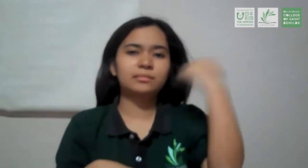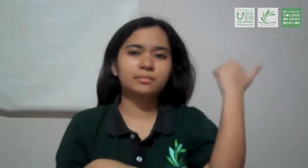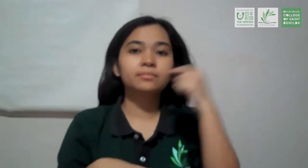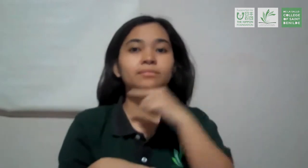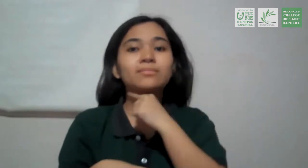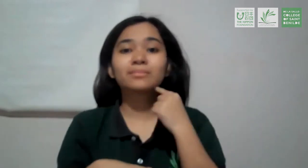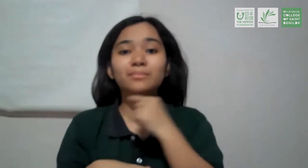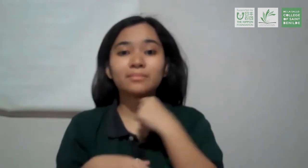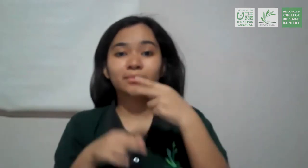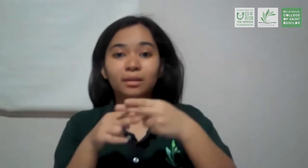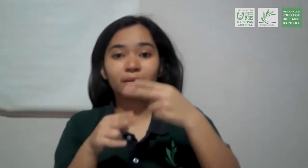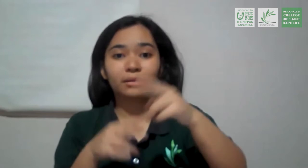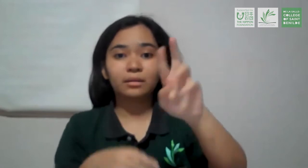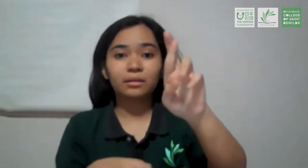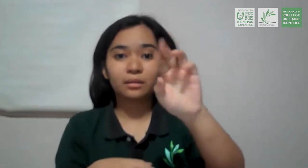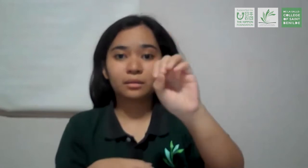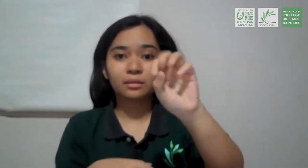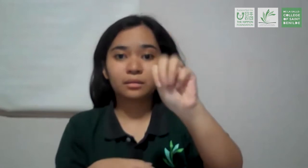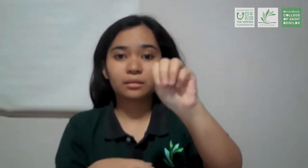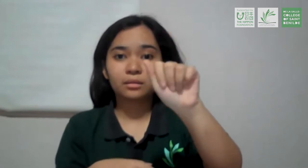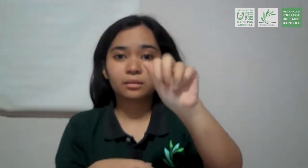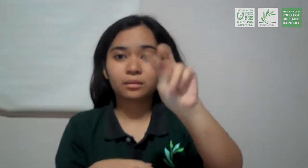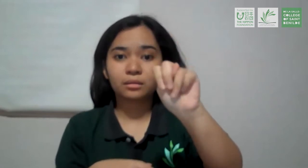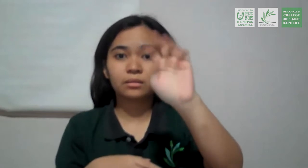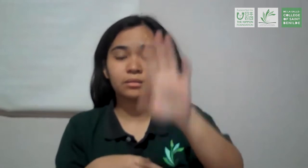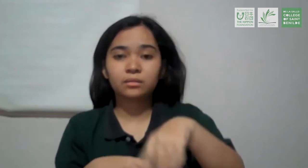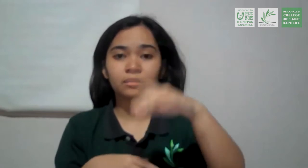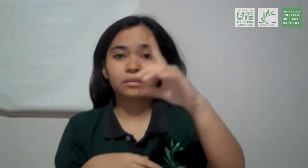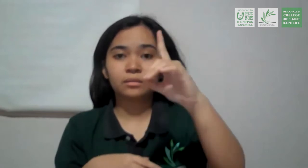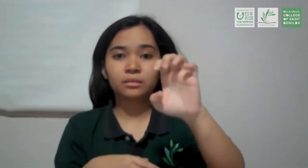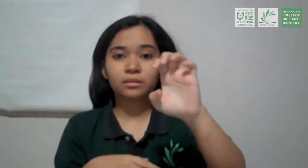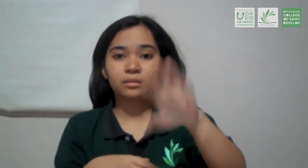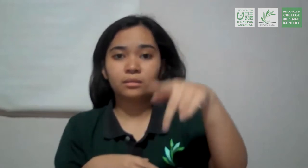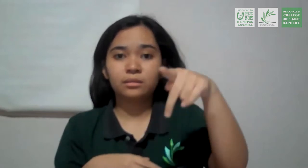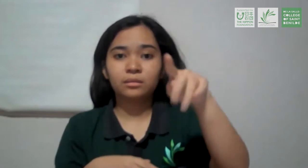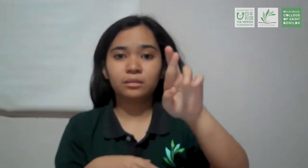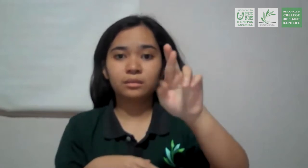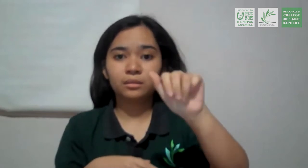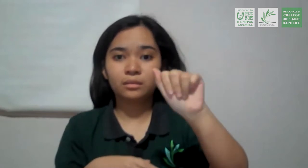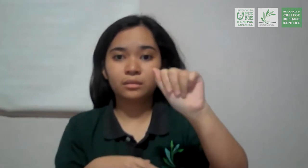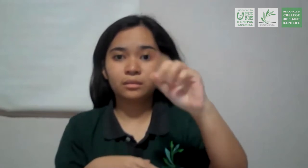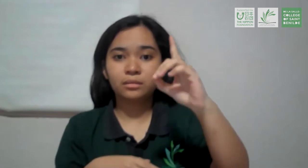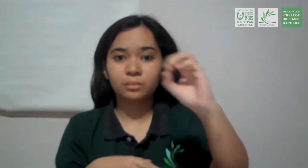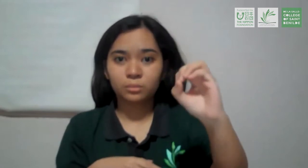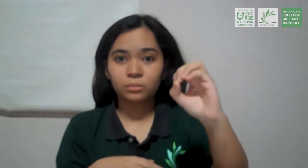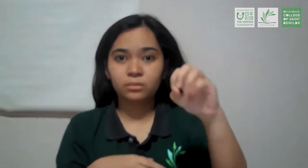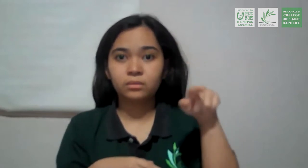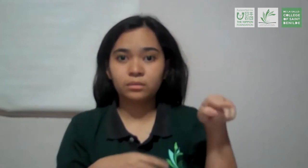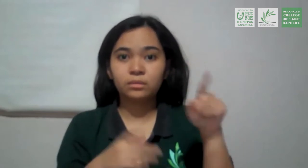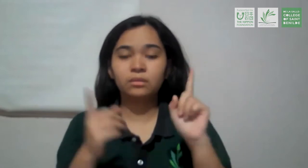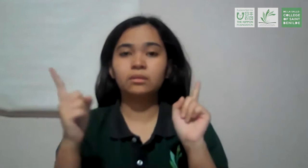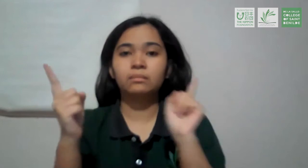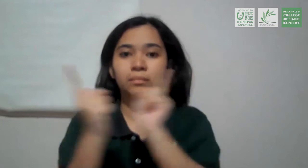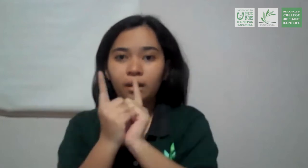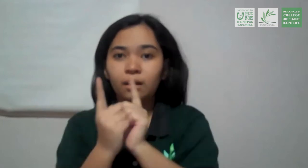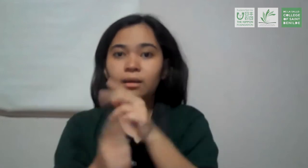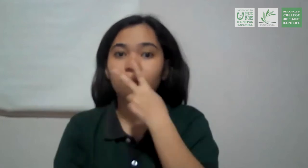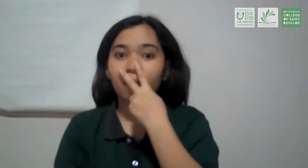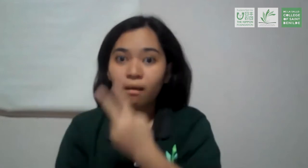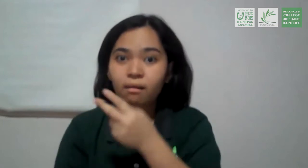And in the story, the priest was the name Roman D. Prado,